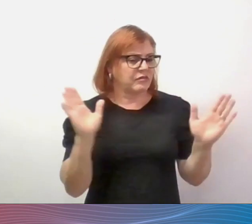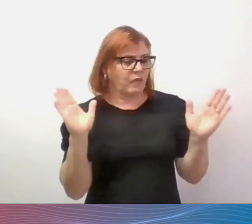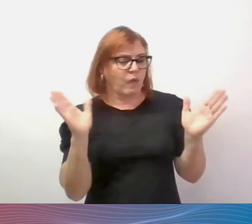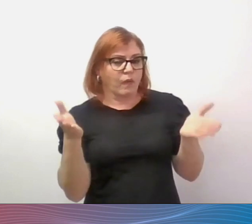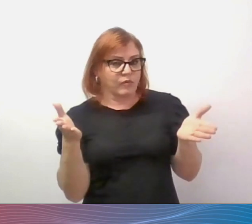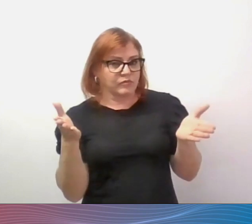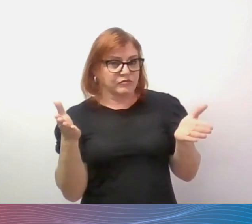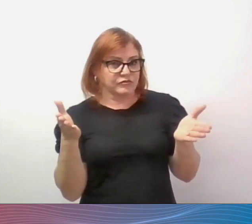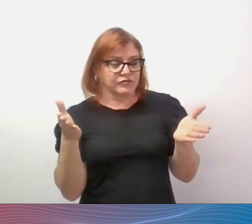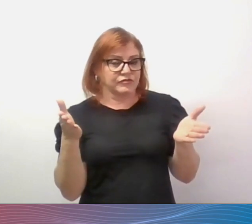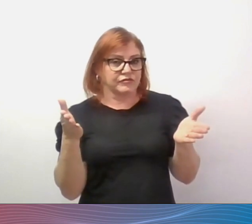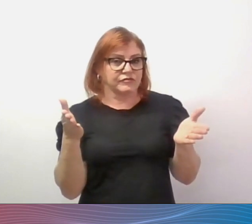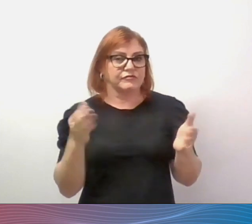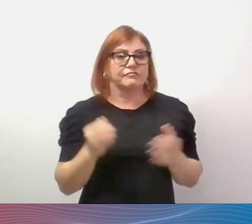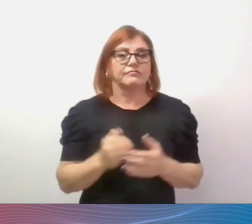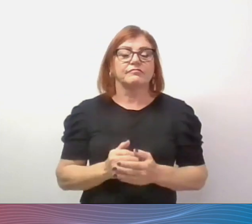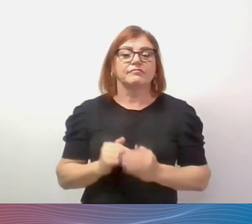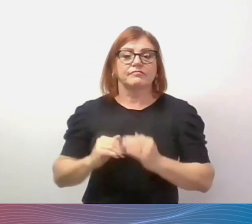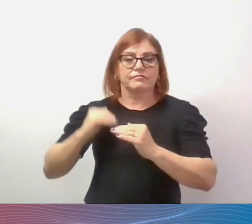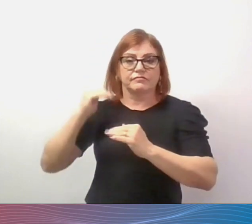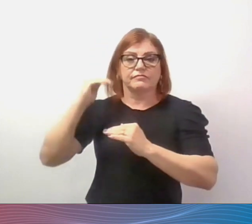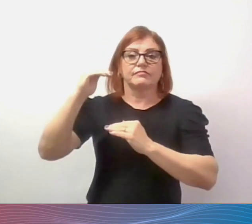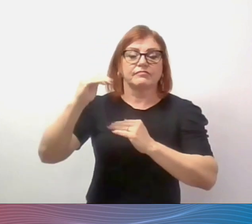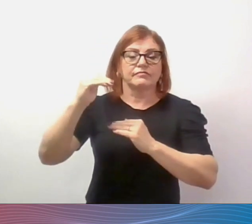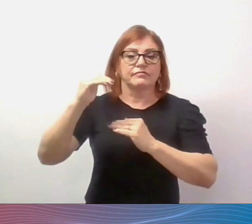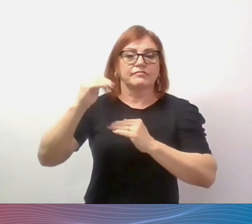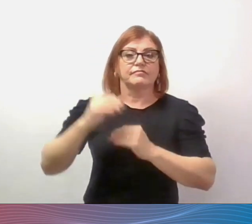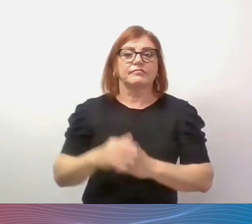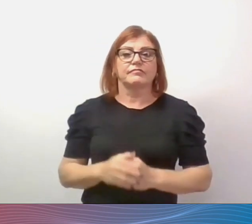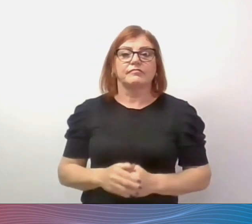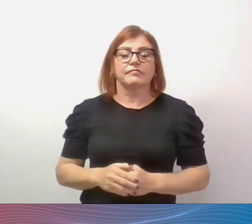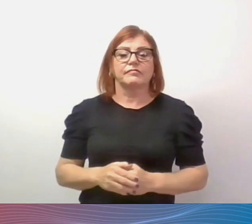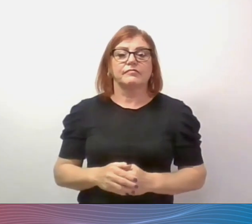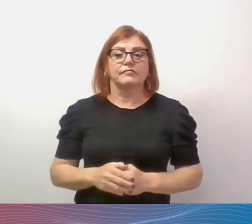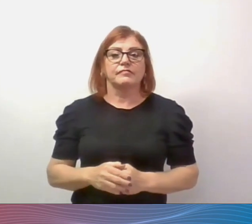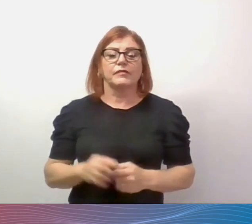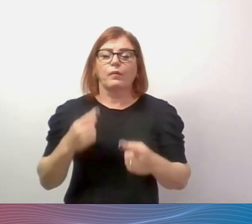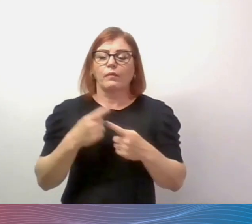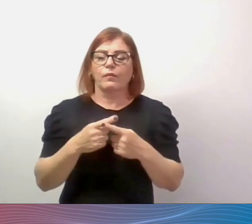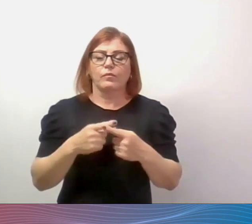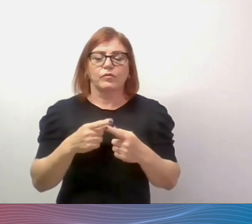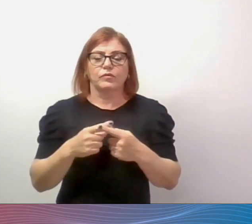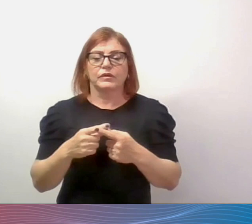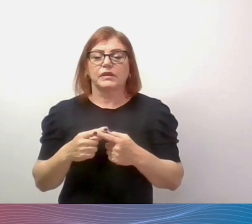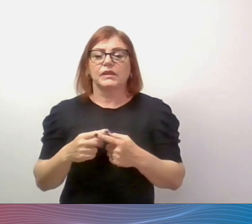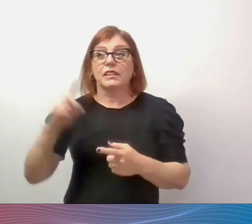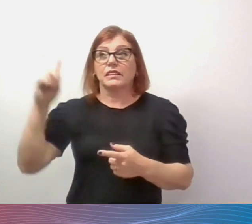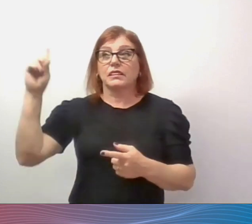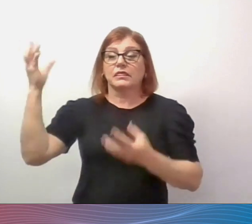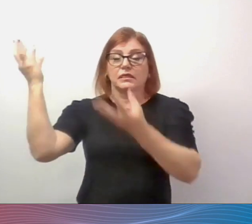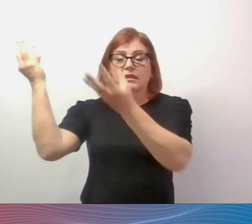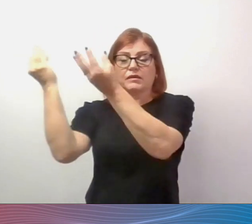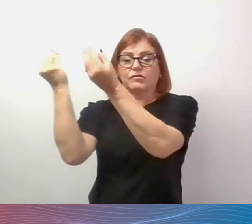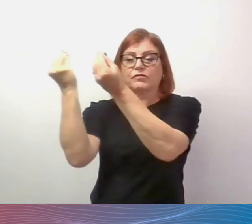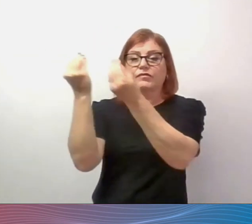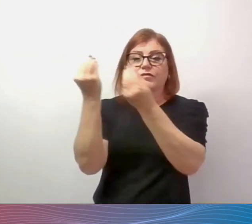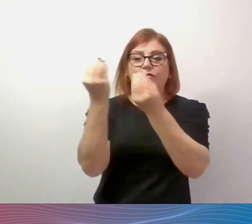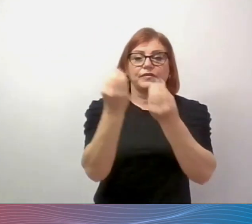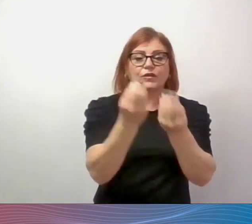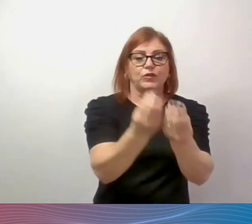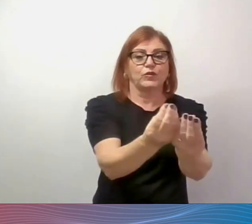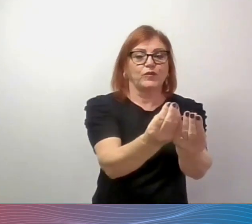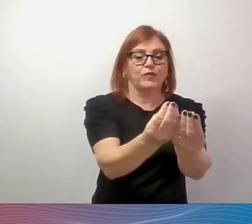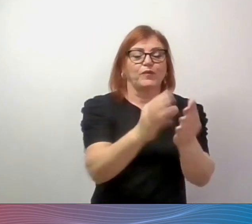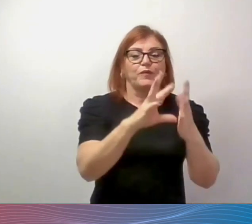arrived to the stage where we are today. Irmãos, é resultado da sua doação. That's the result of his giving.